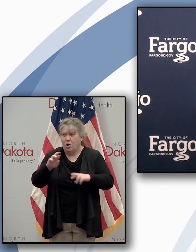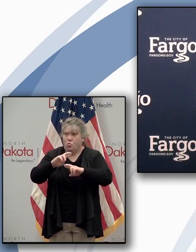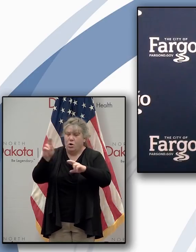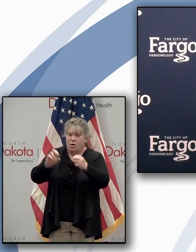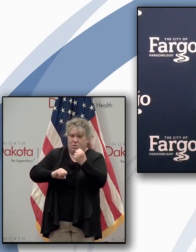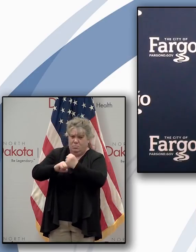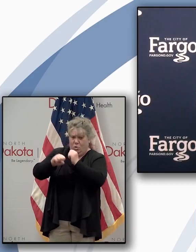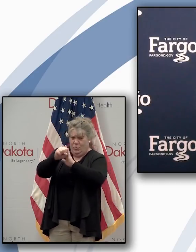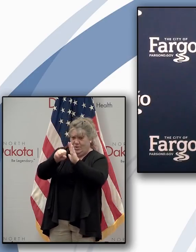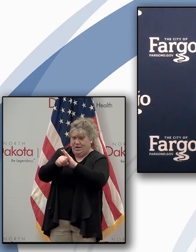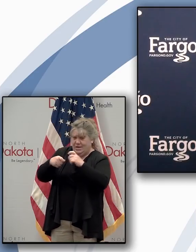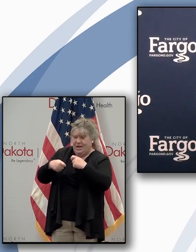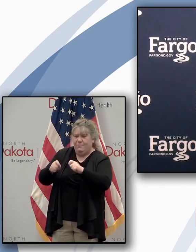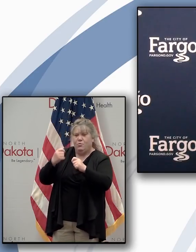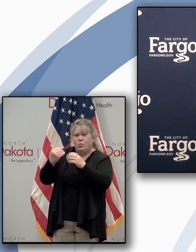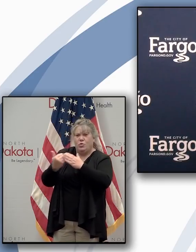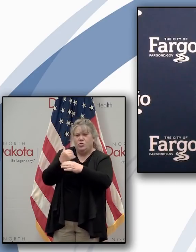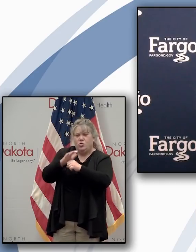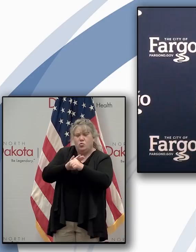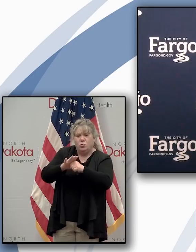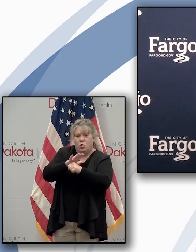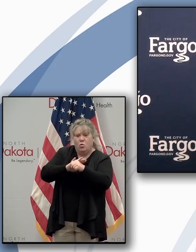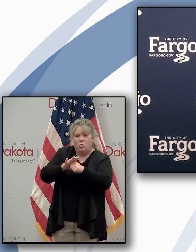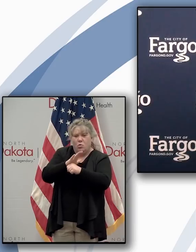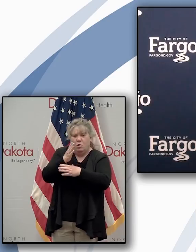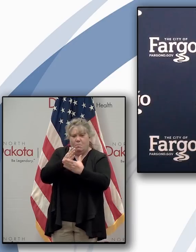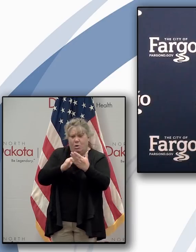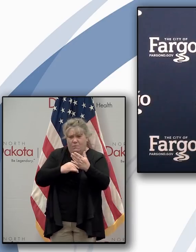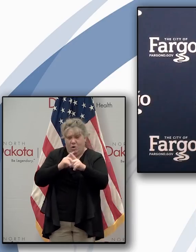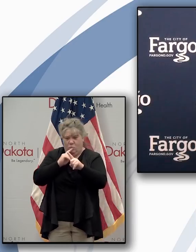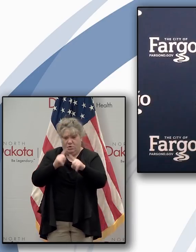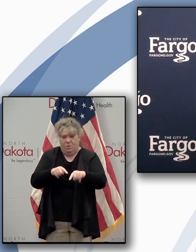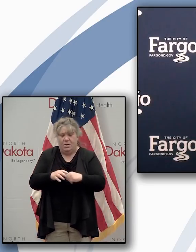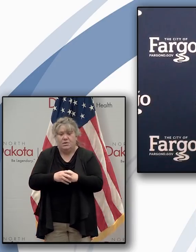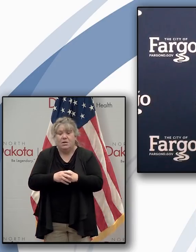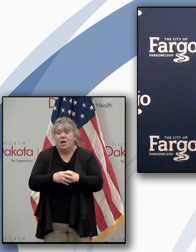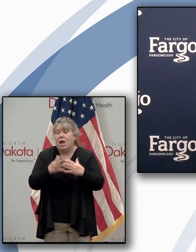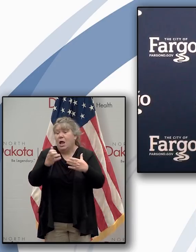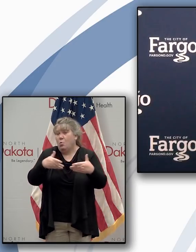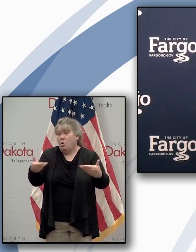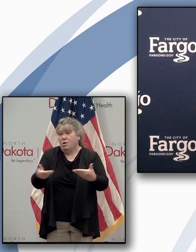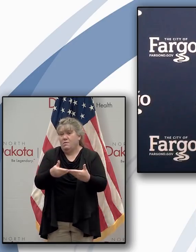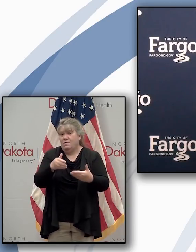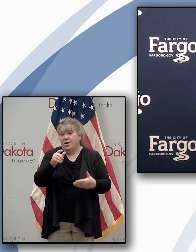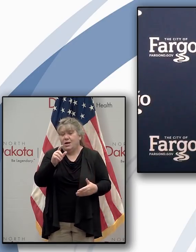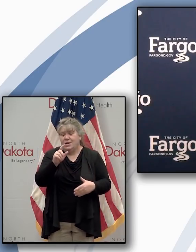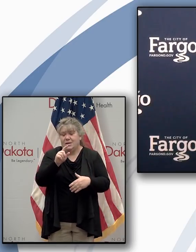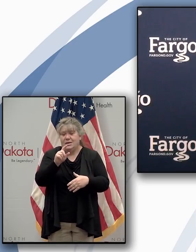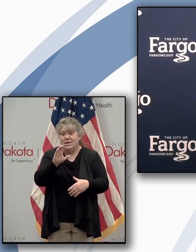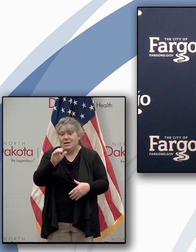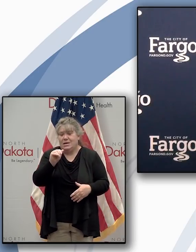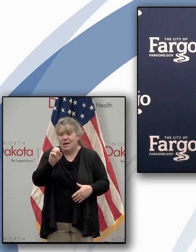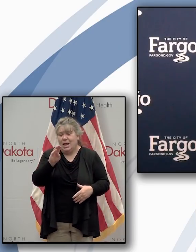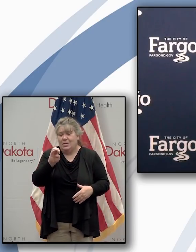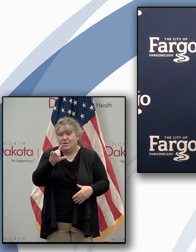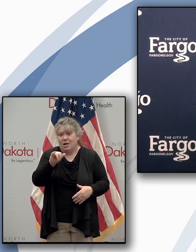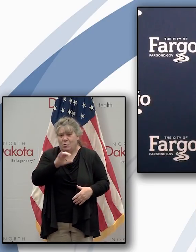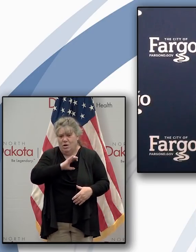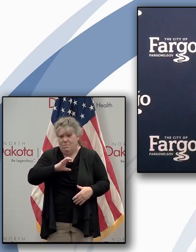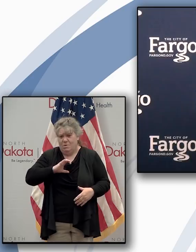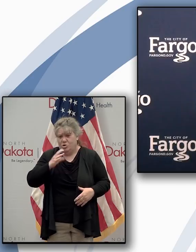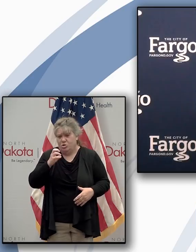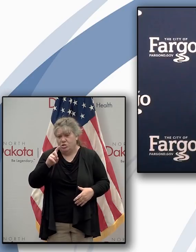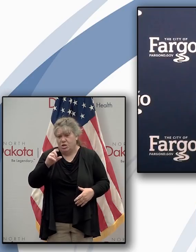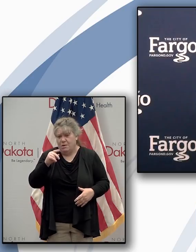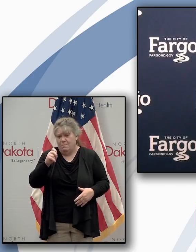efforts with this new localized piece of the response. I'd like to invite Cass County Commissioner Chad Peterson next